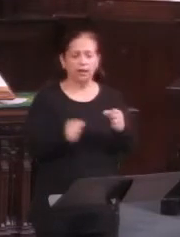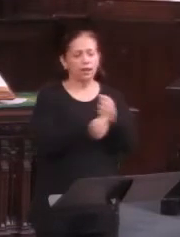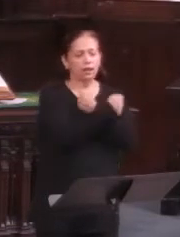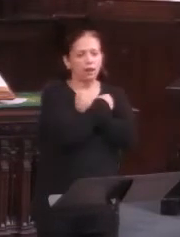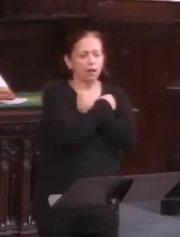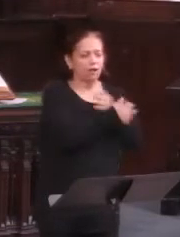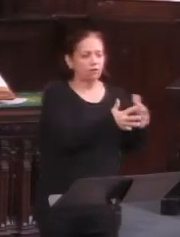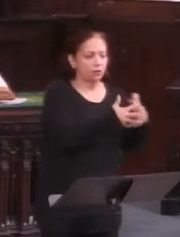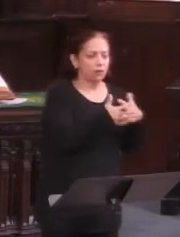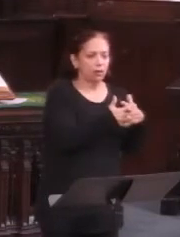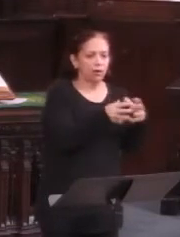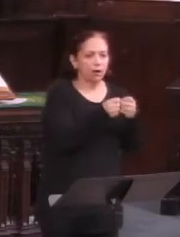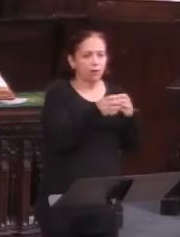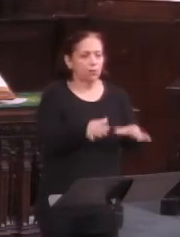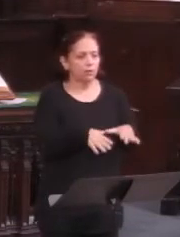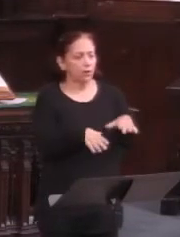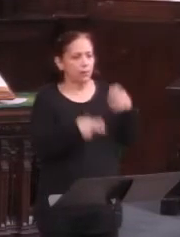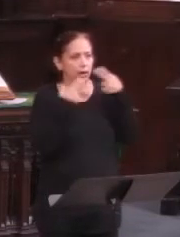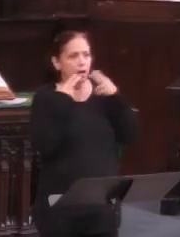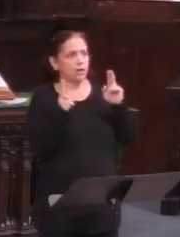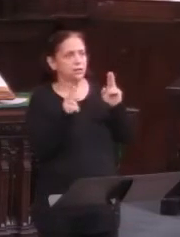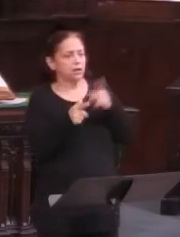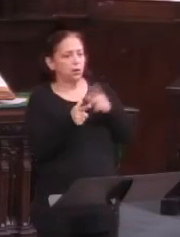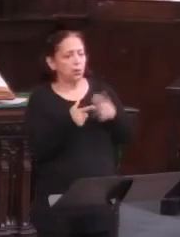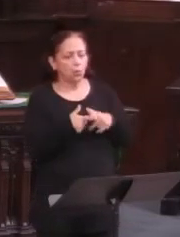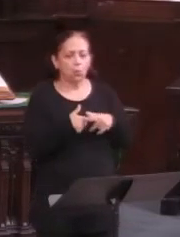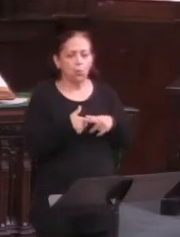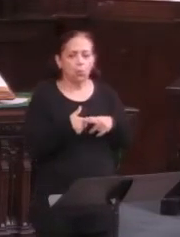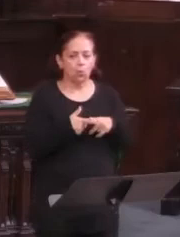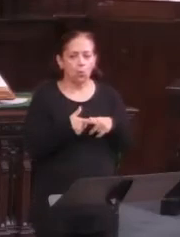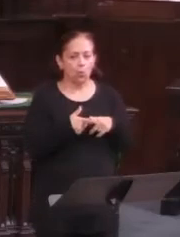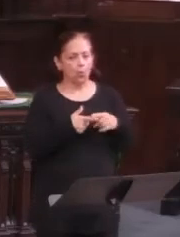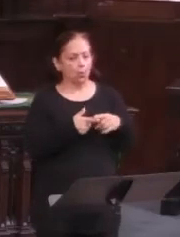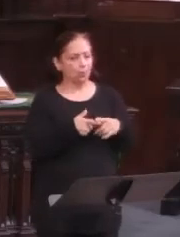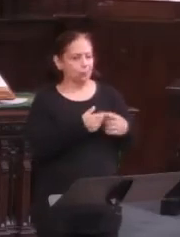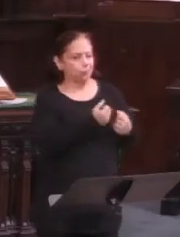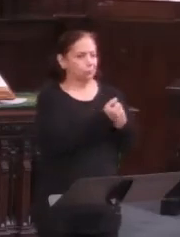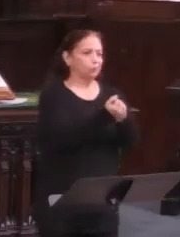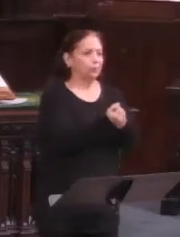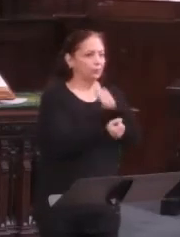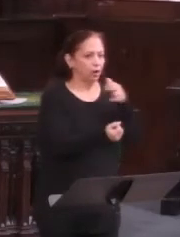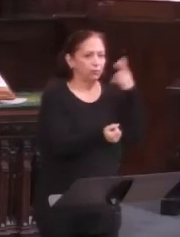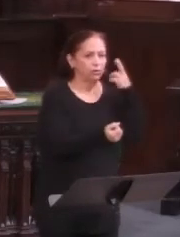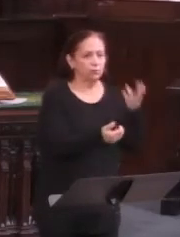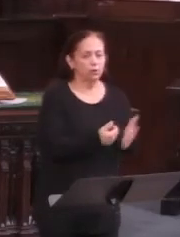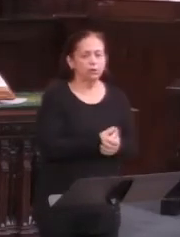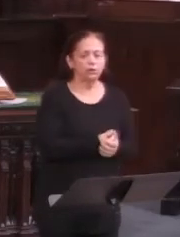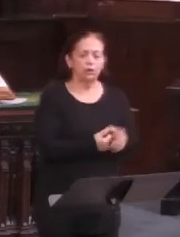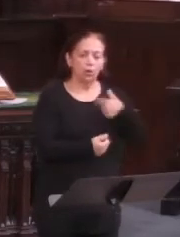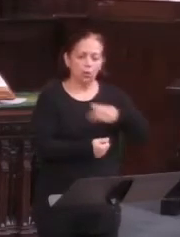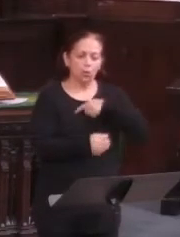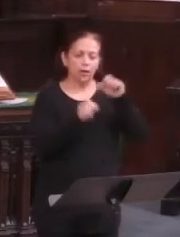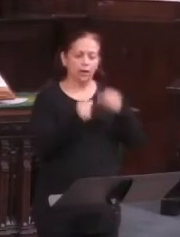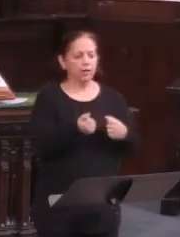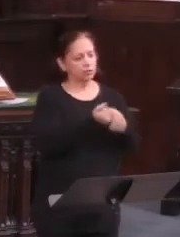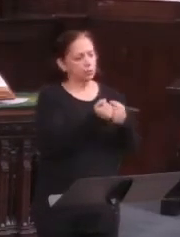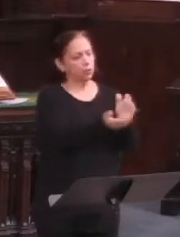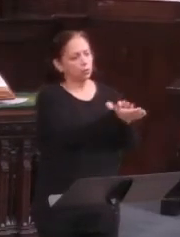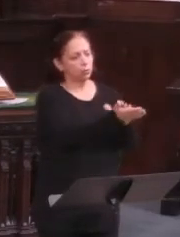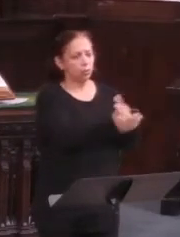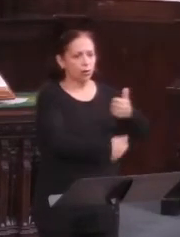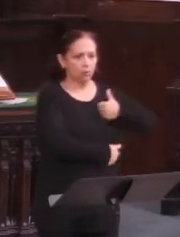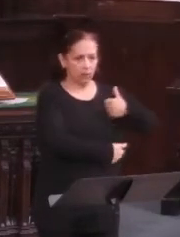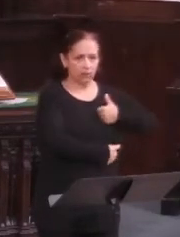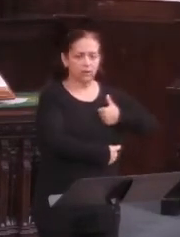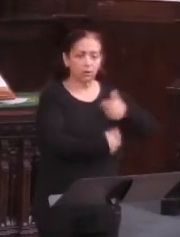country without being naive or unreasonably nationalistic. We can support and applaud our